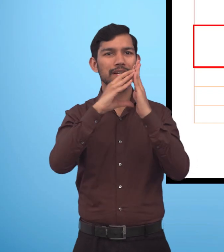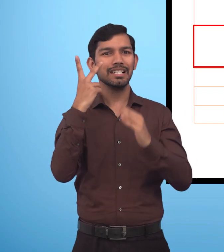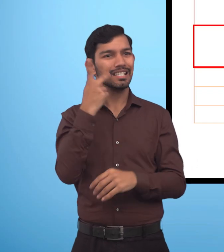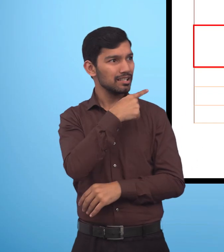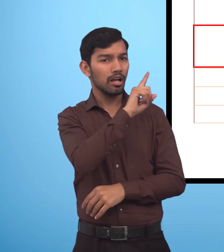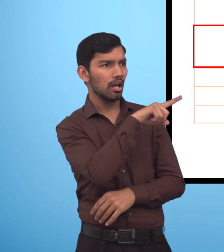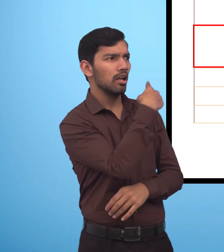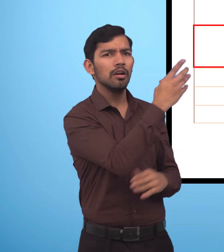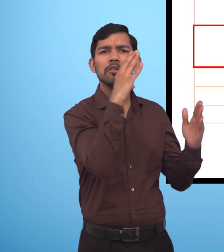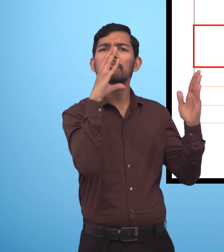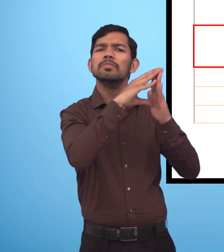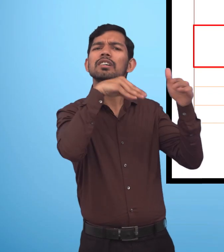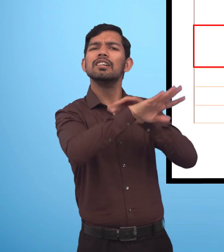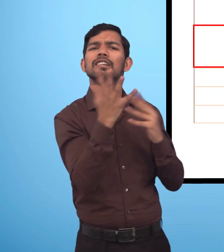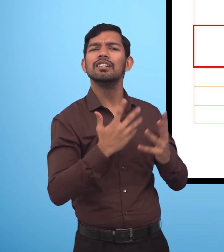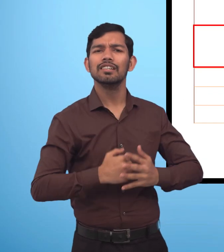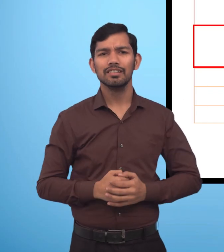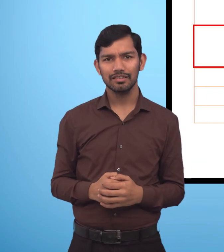2.